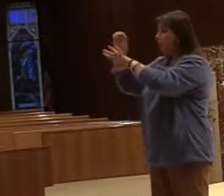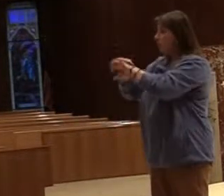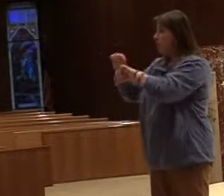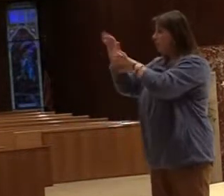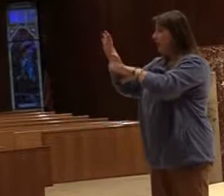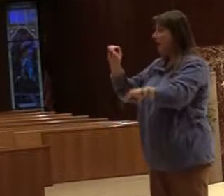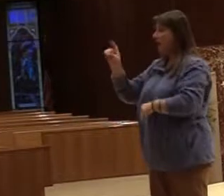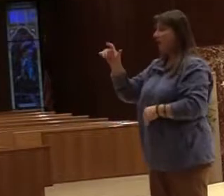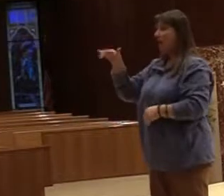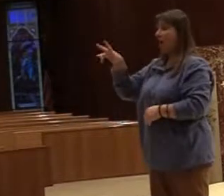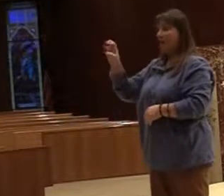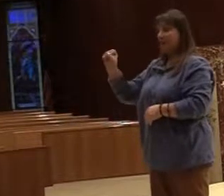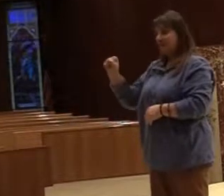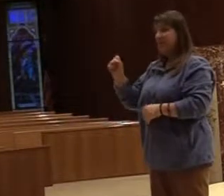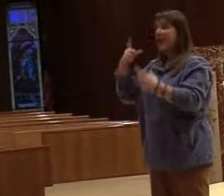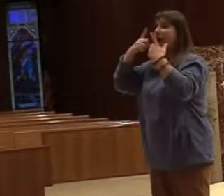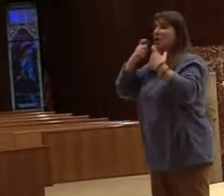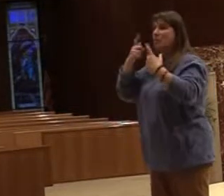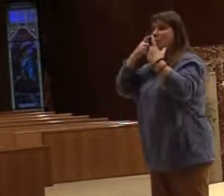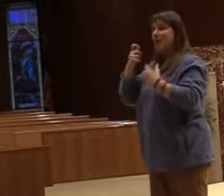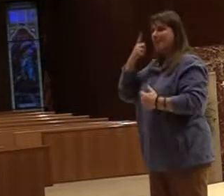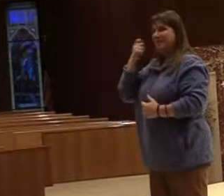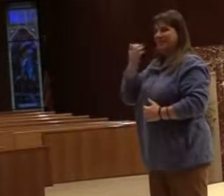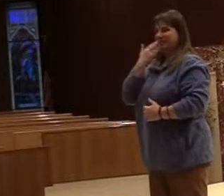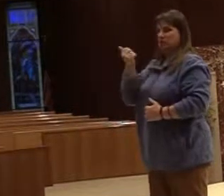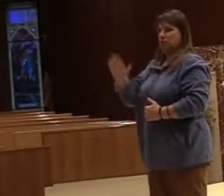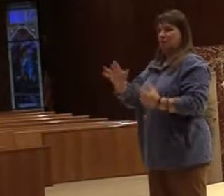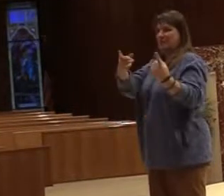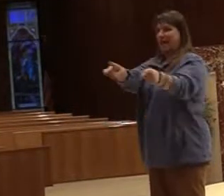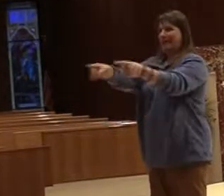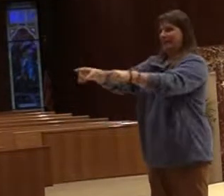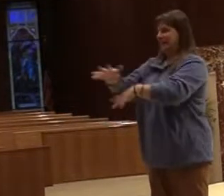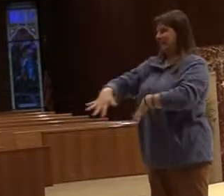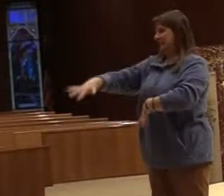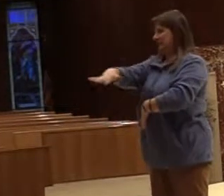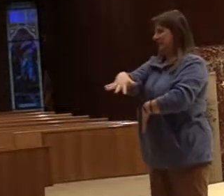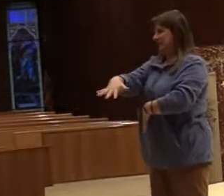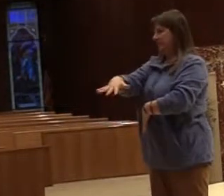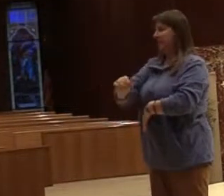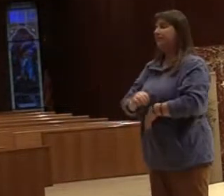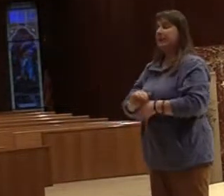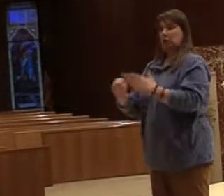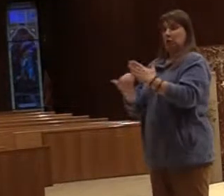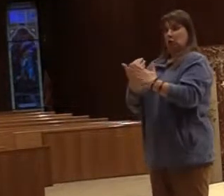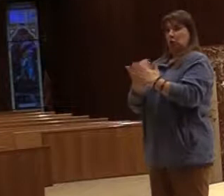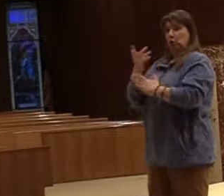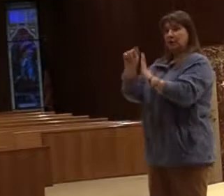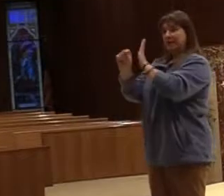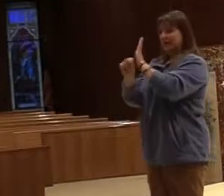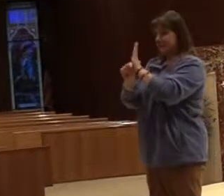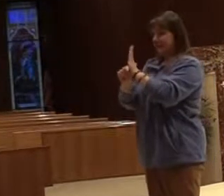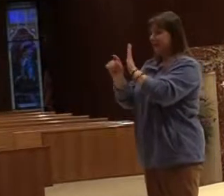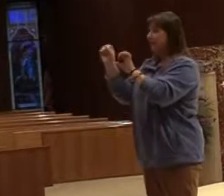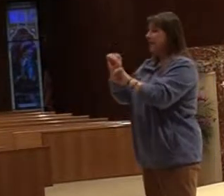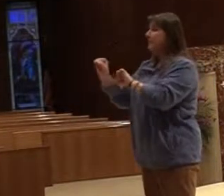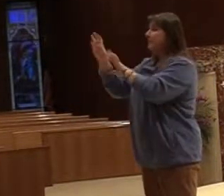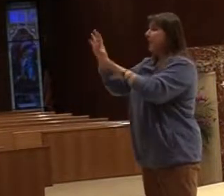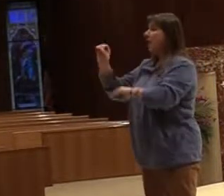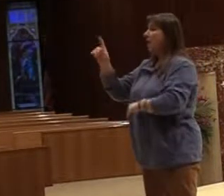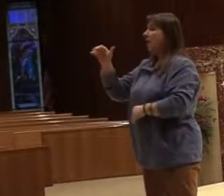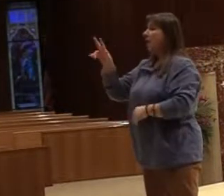and wept up there over Jerusalem. We also see in the New Testament several times where the Mount of Olives is